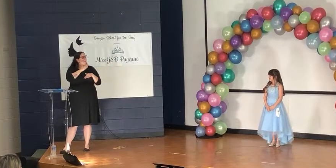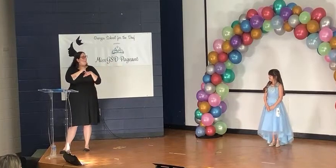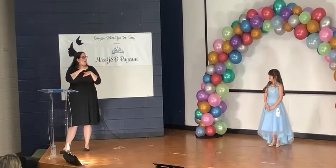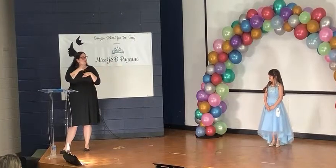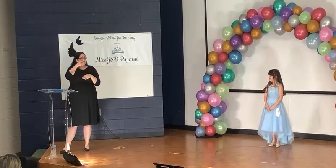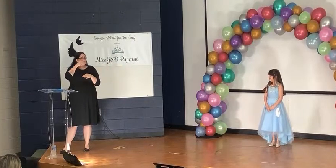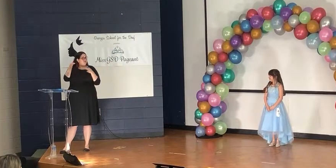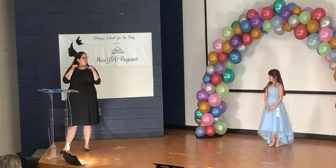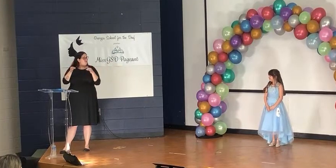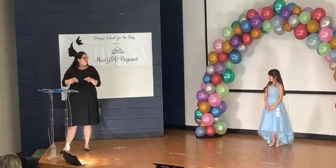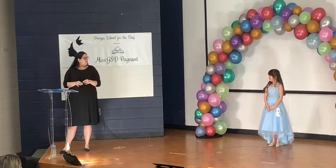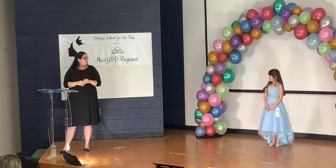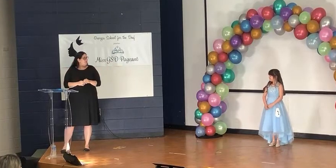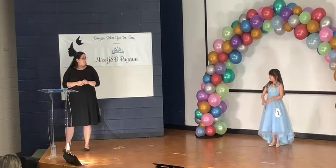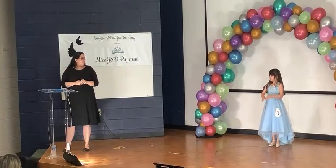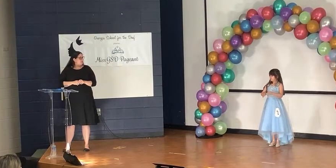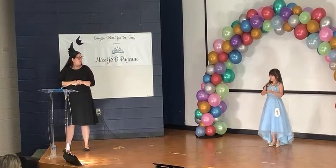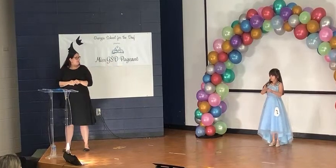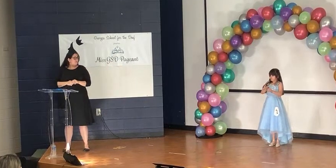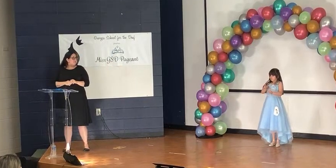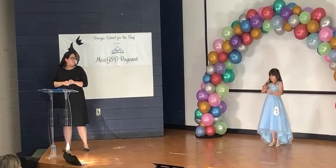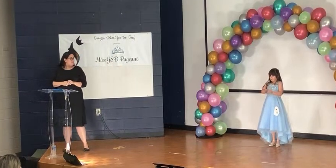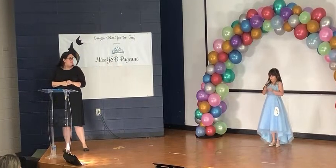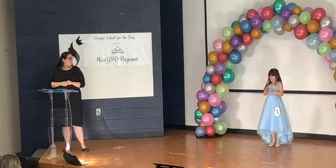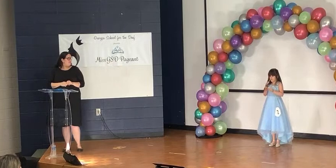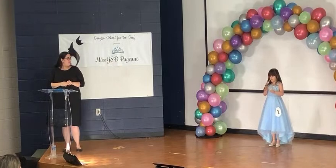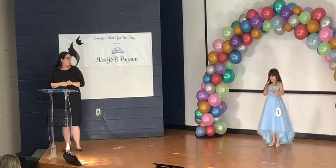Autumn, I'd like to ask you, could you tell everyone what your favorite pet is?